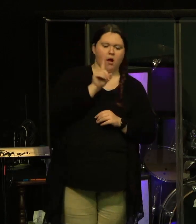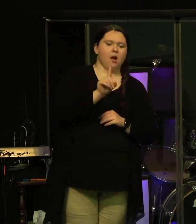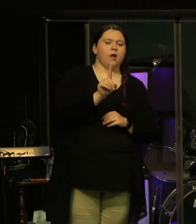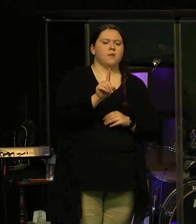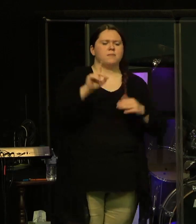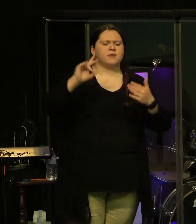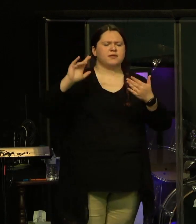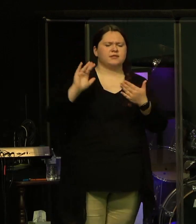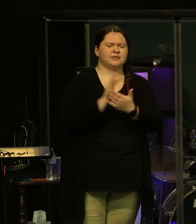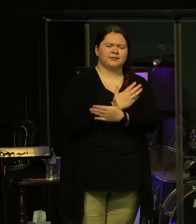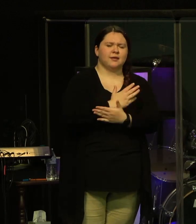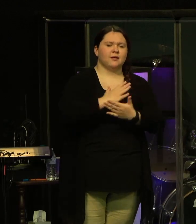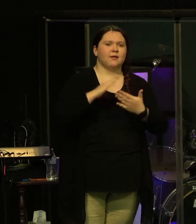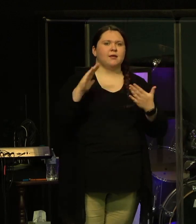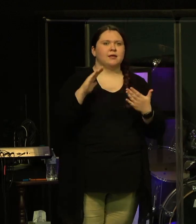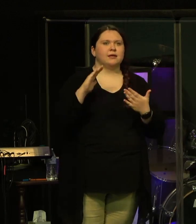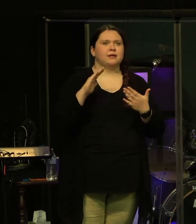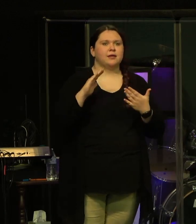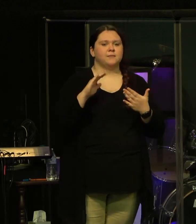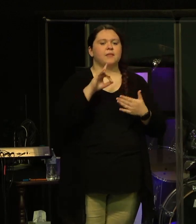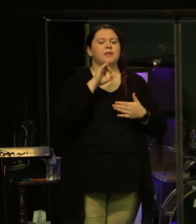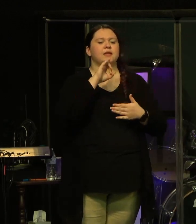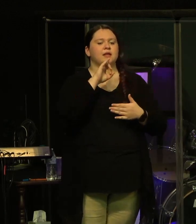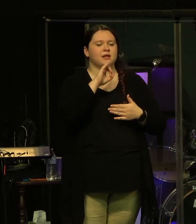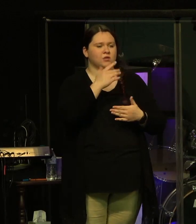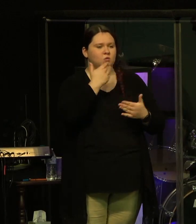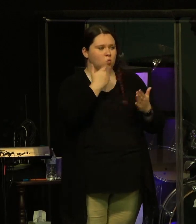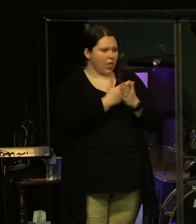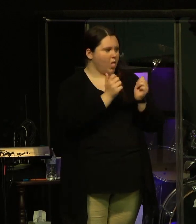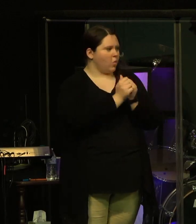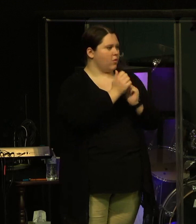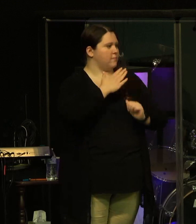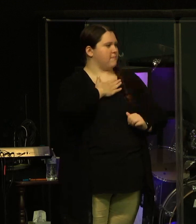he sang It Is Well With My Soul.